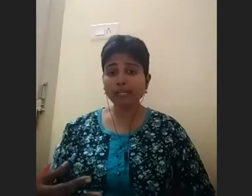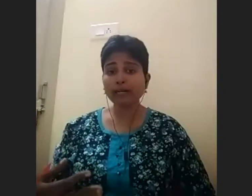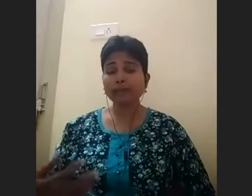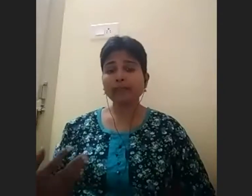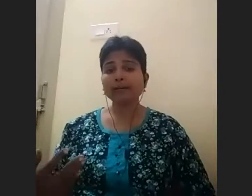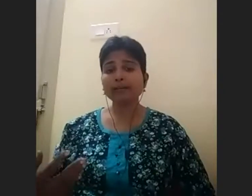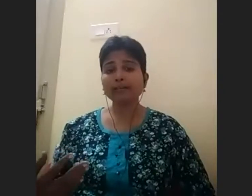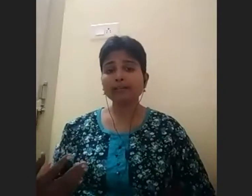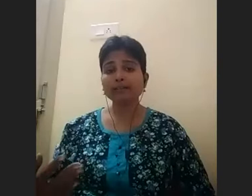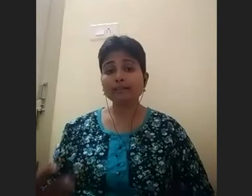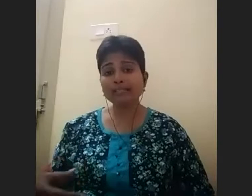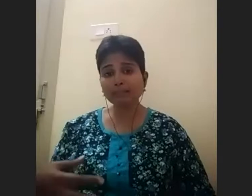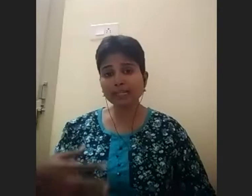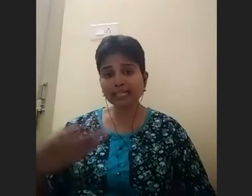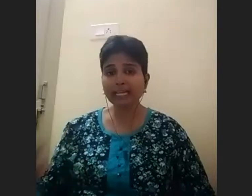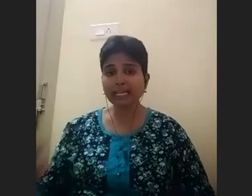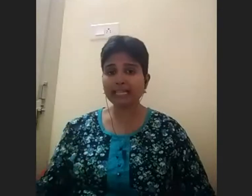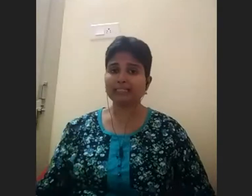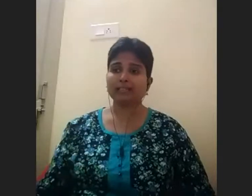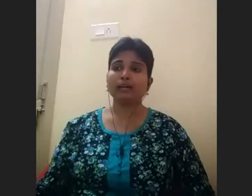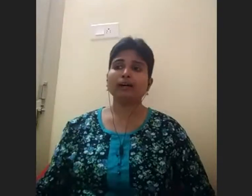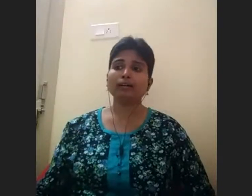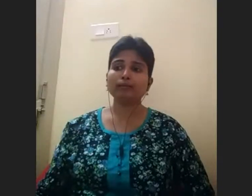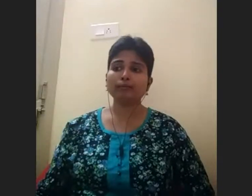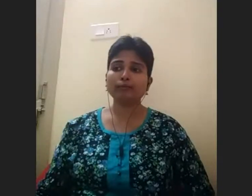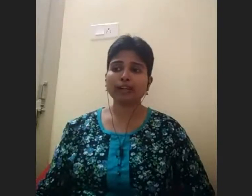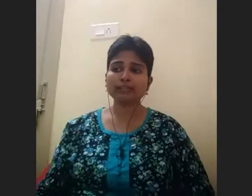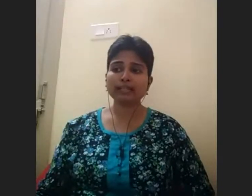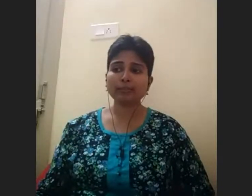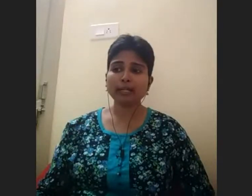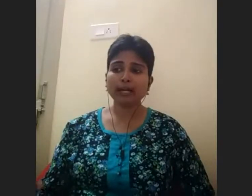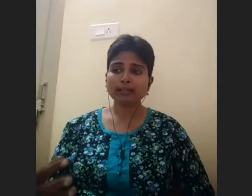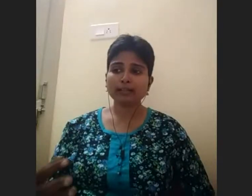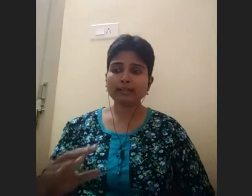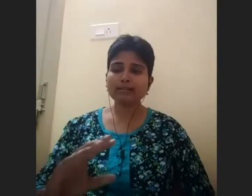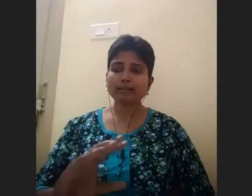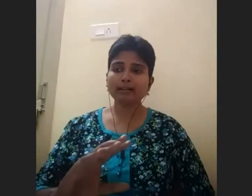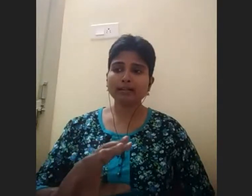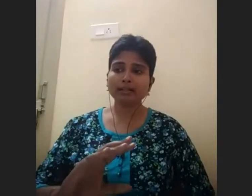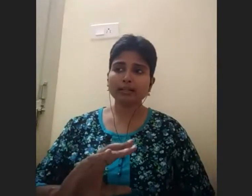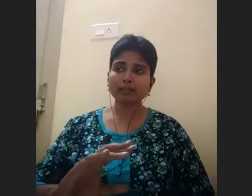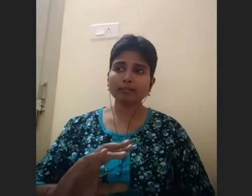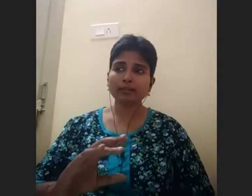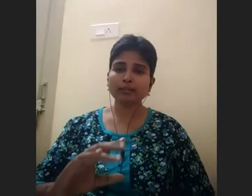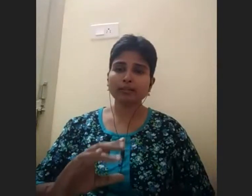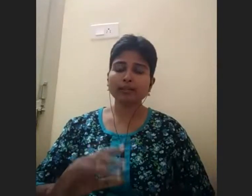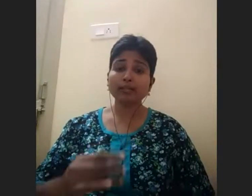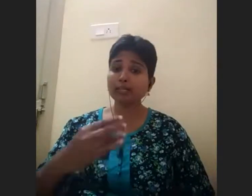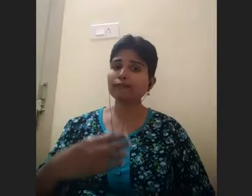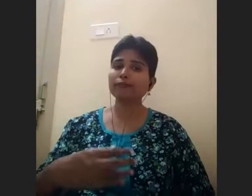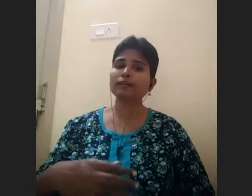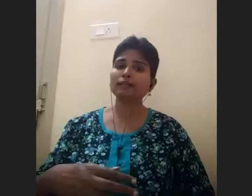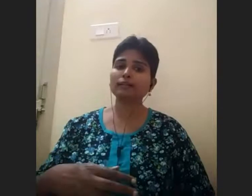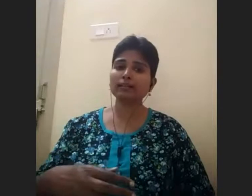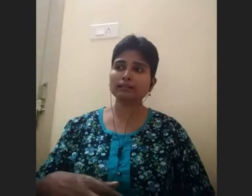promoting the disability health. For example, there is